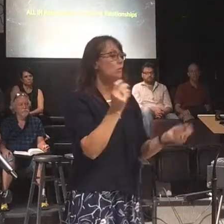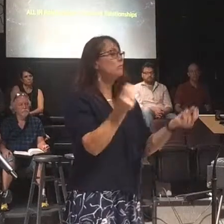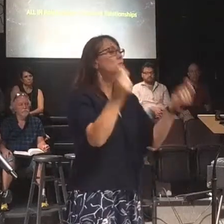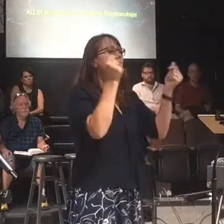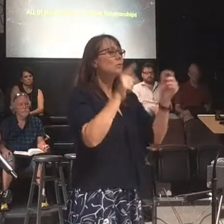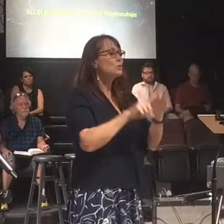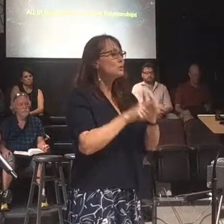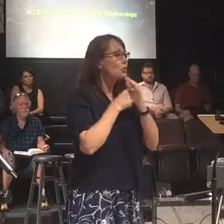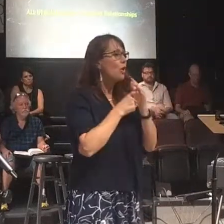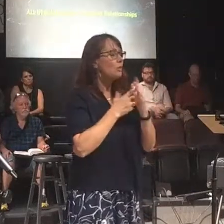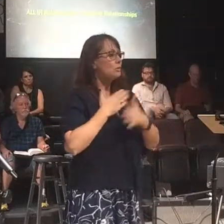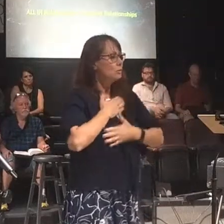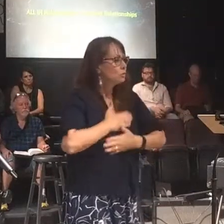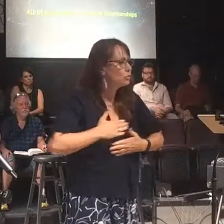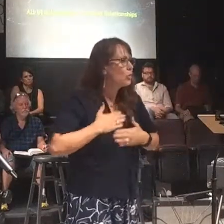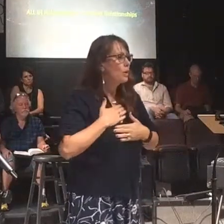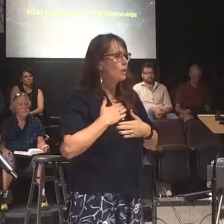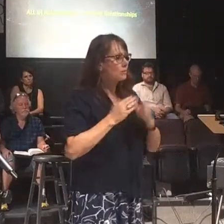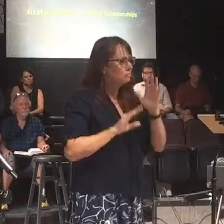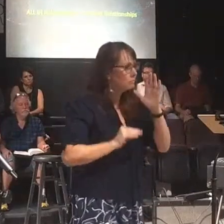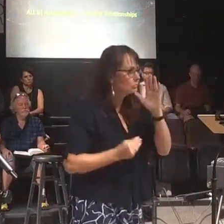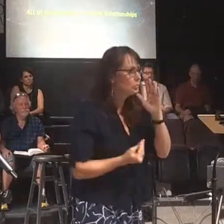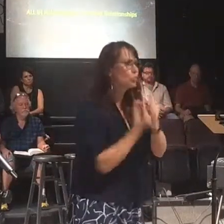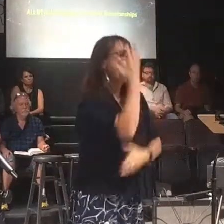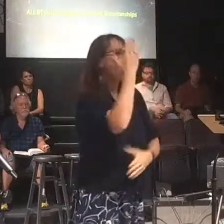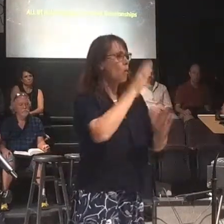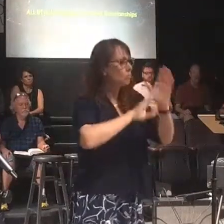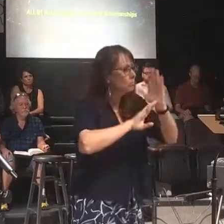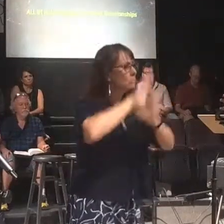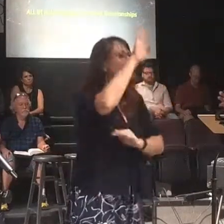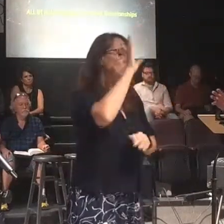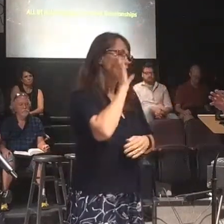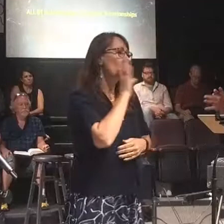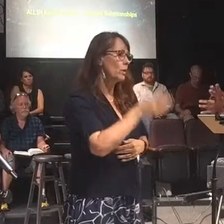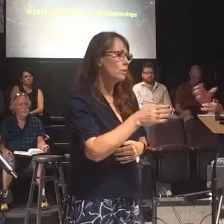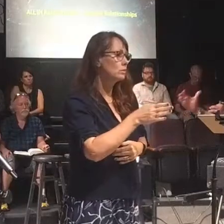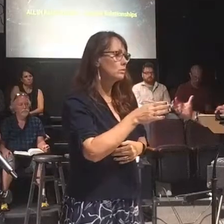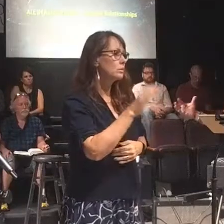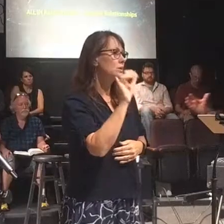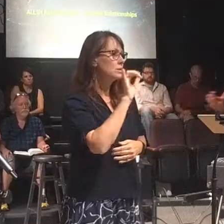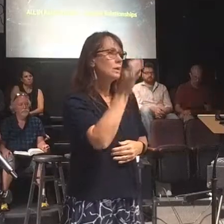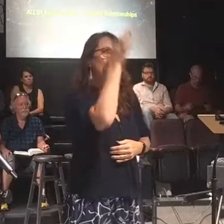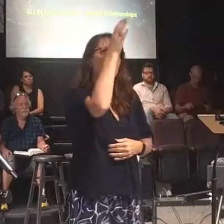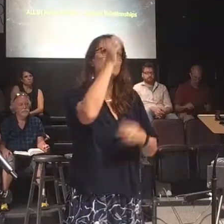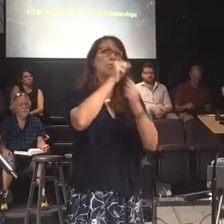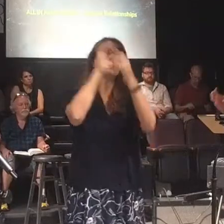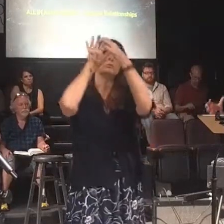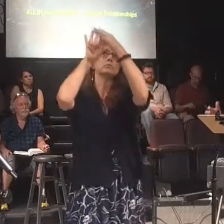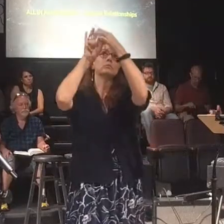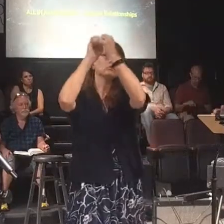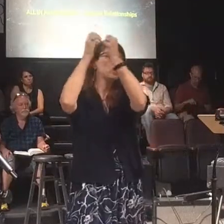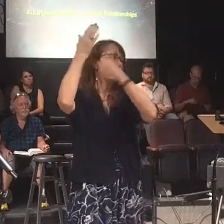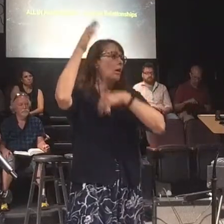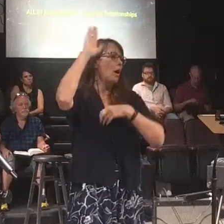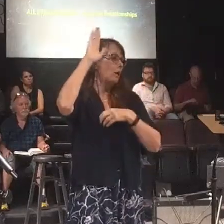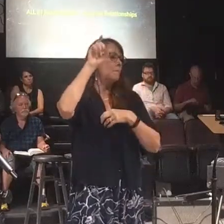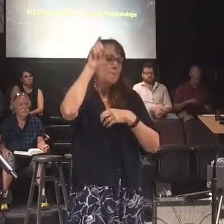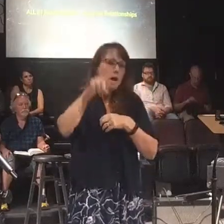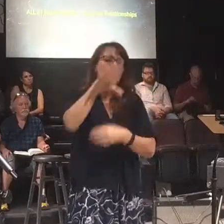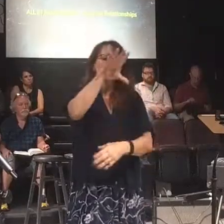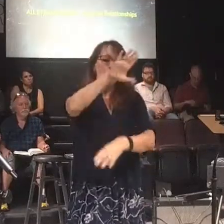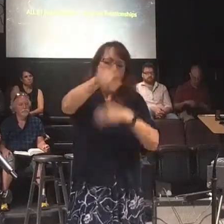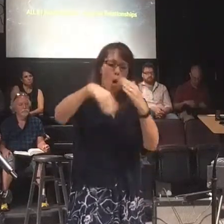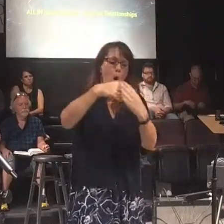this blossoming that happens within a marriage, right? So that's what the dialogue is, and this is the back and forth of Malachi.